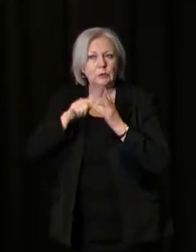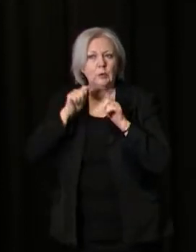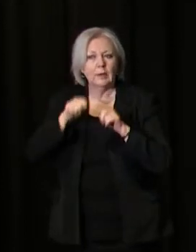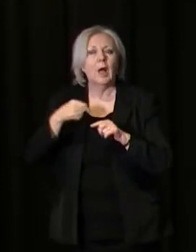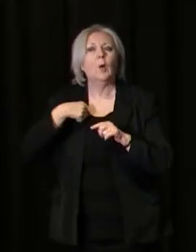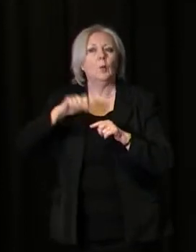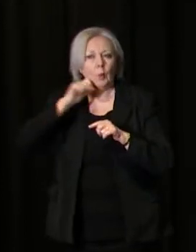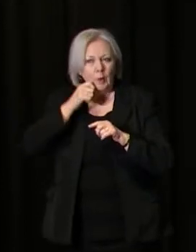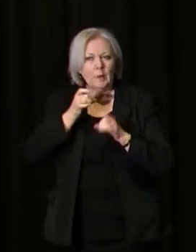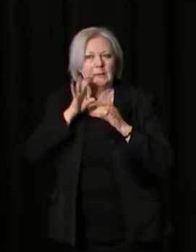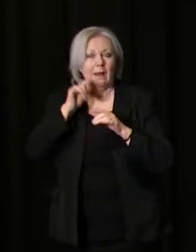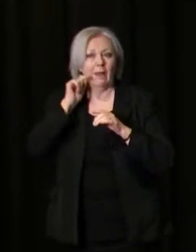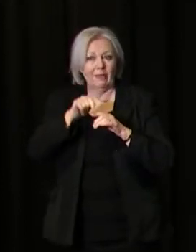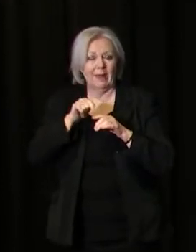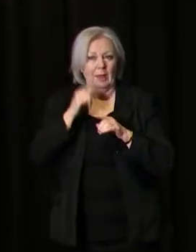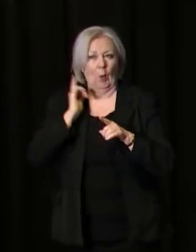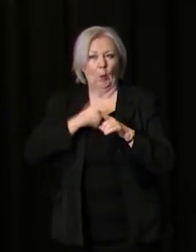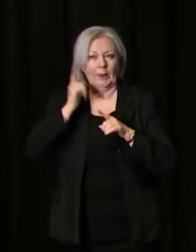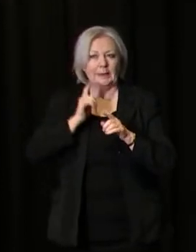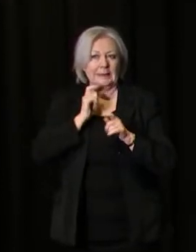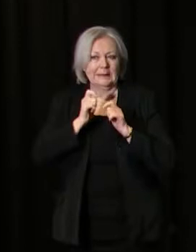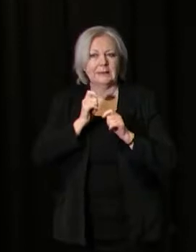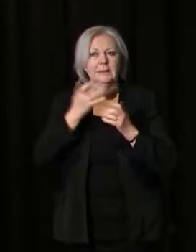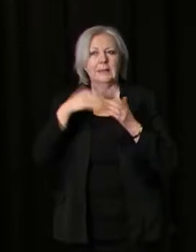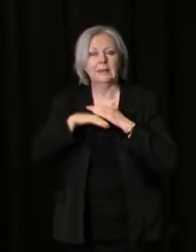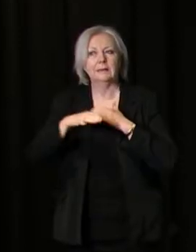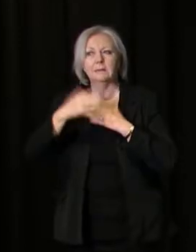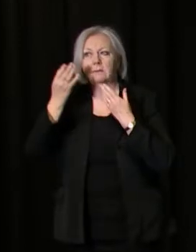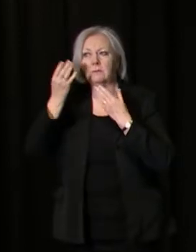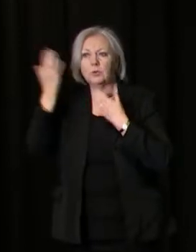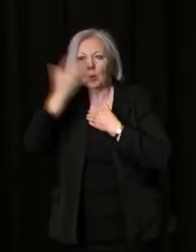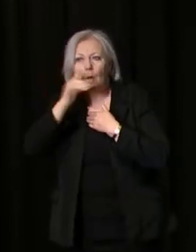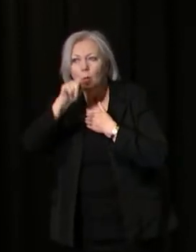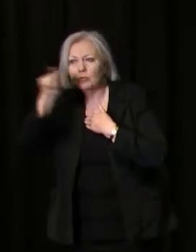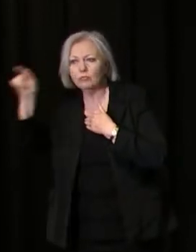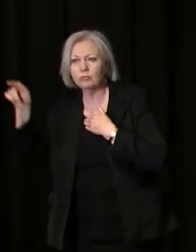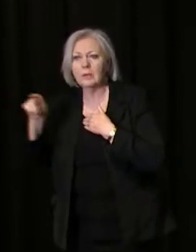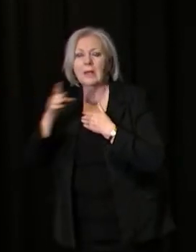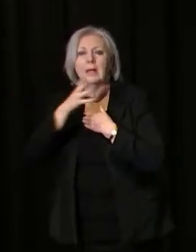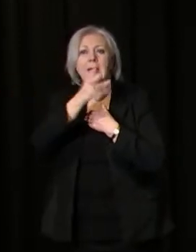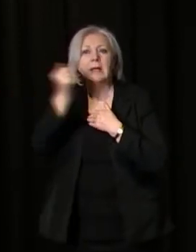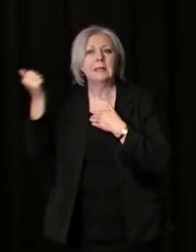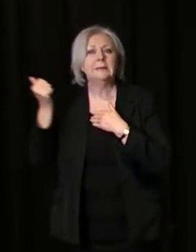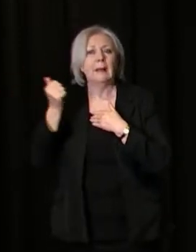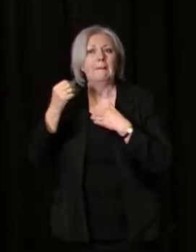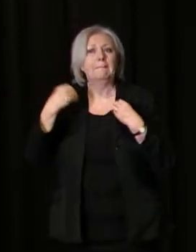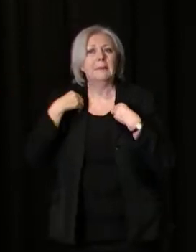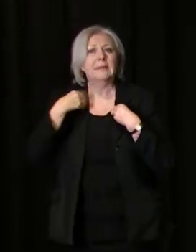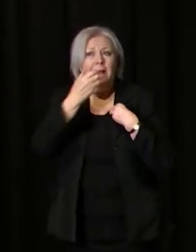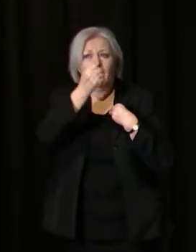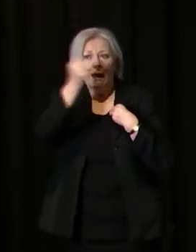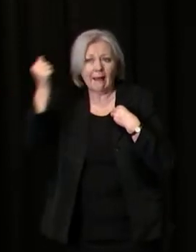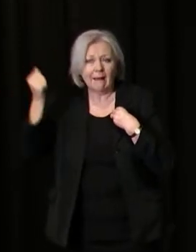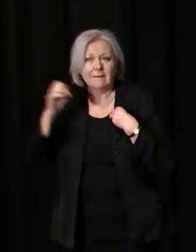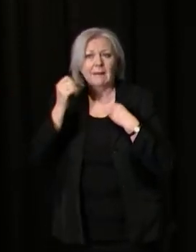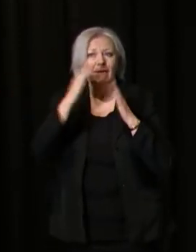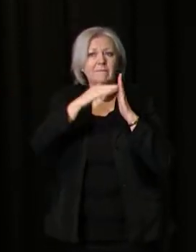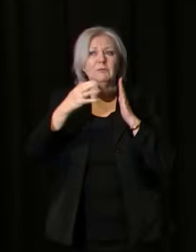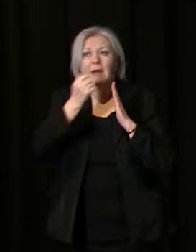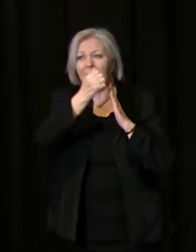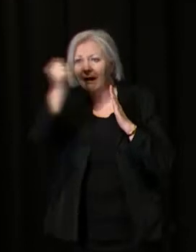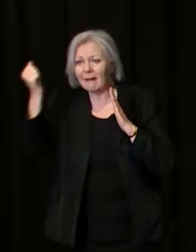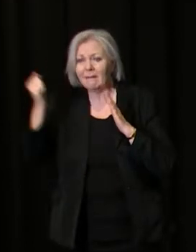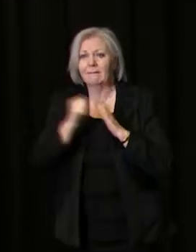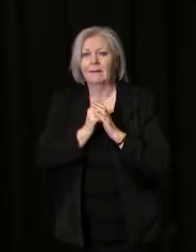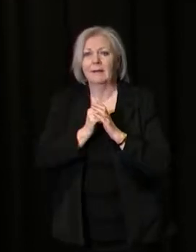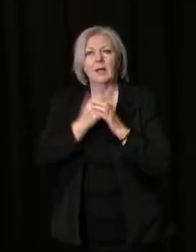not just in education settings. We already know that a number of industry settings are using that in trial purposes. We're